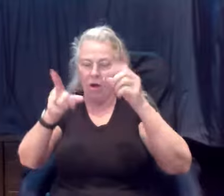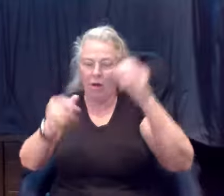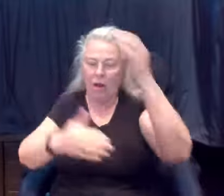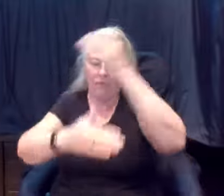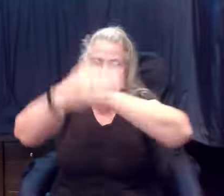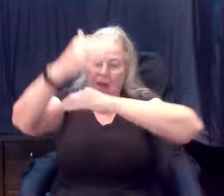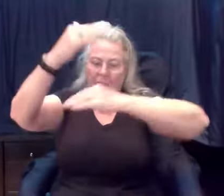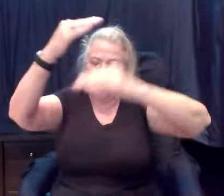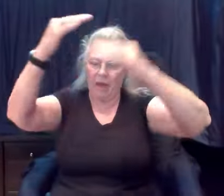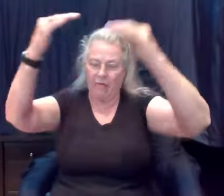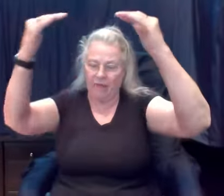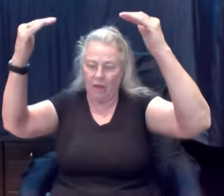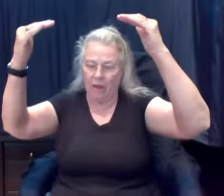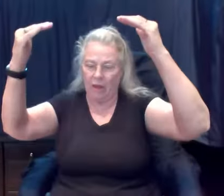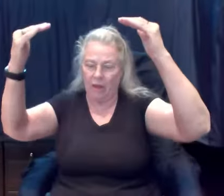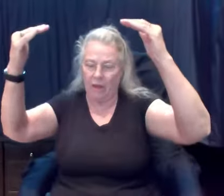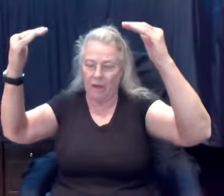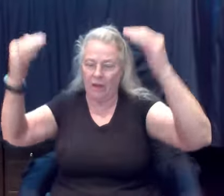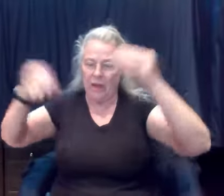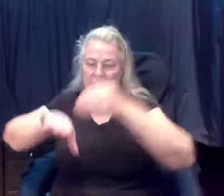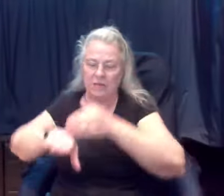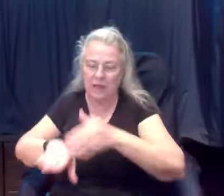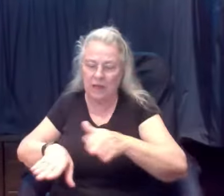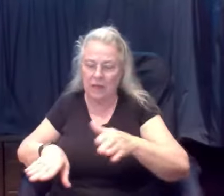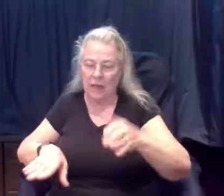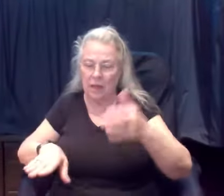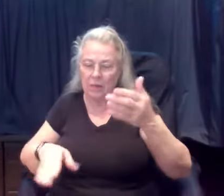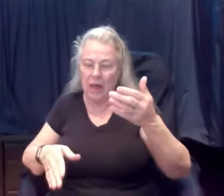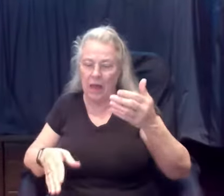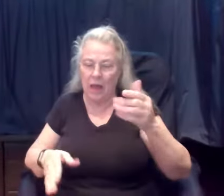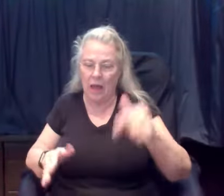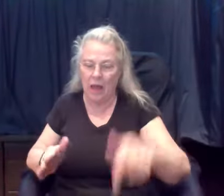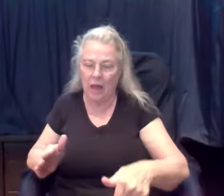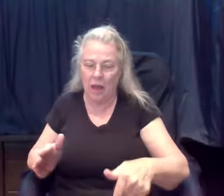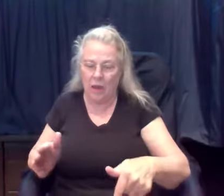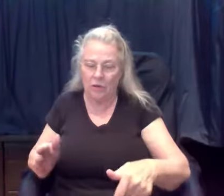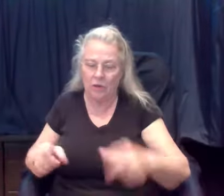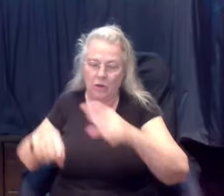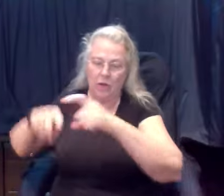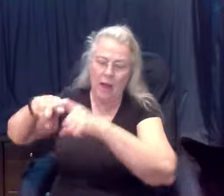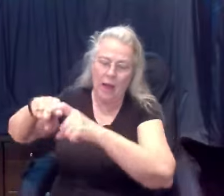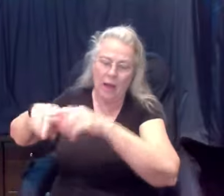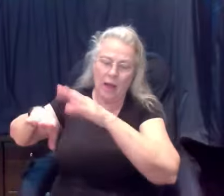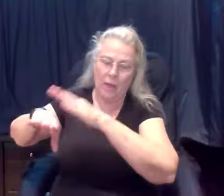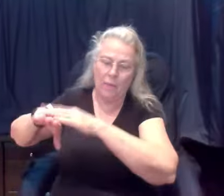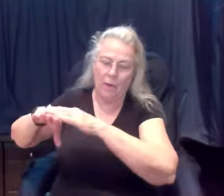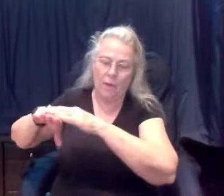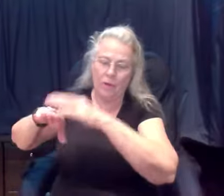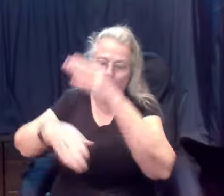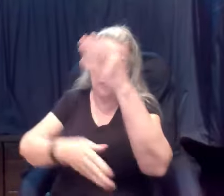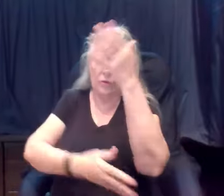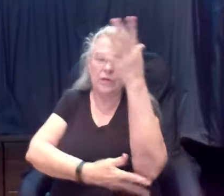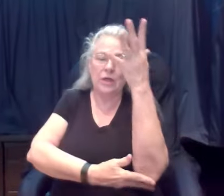of heaven. Send him down to hang up on a tree.